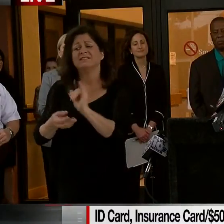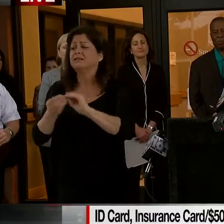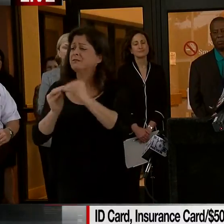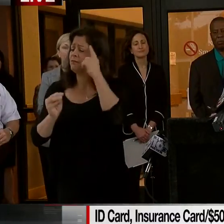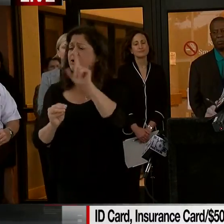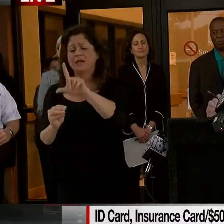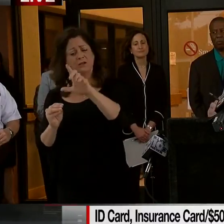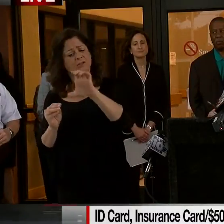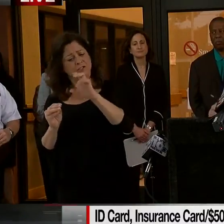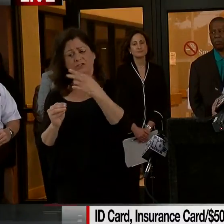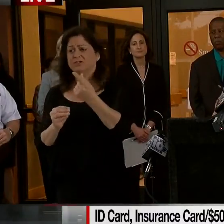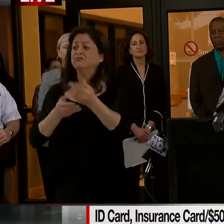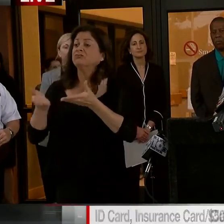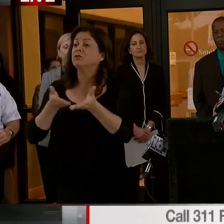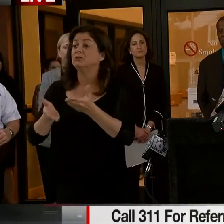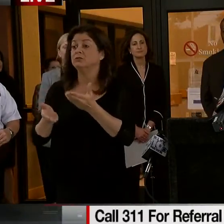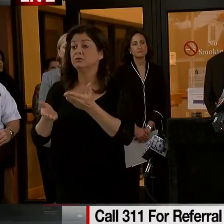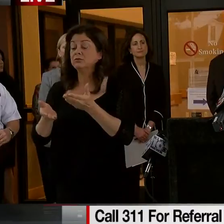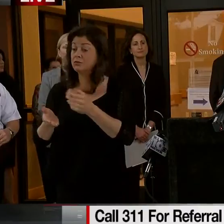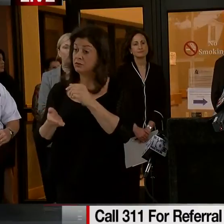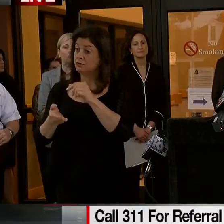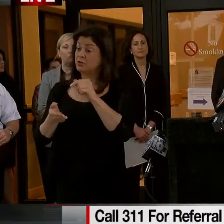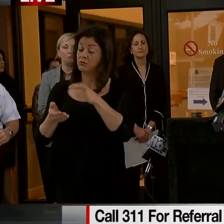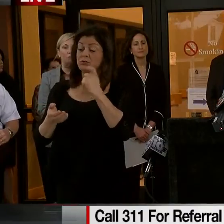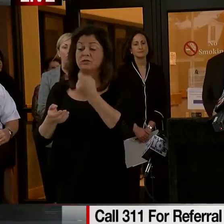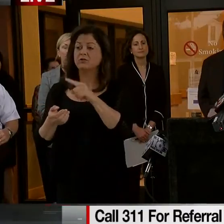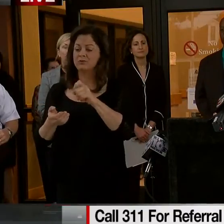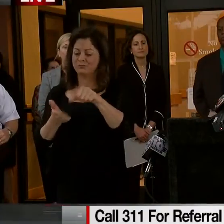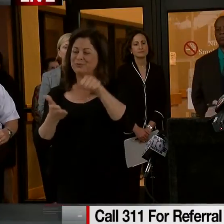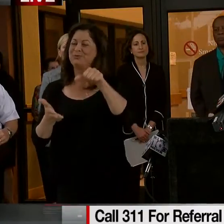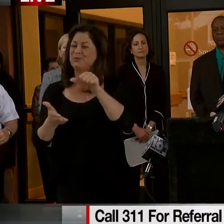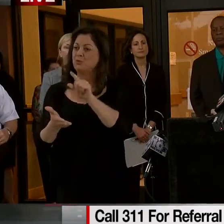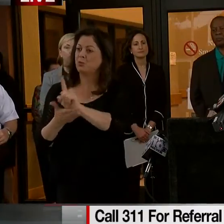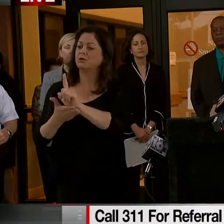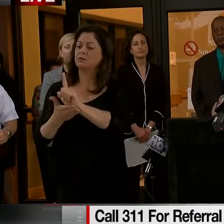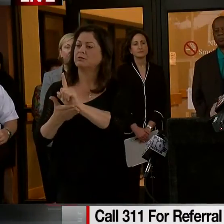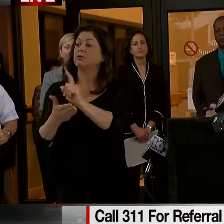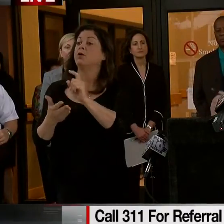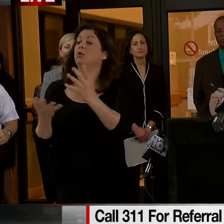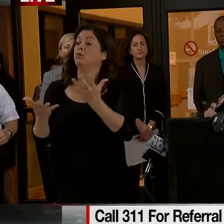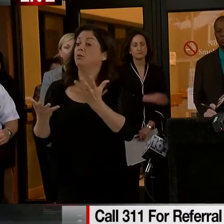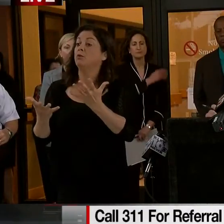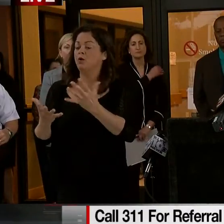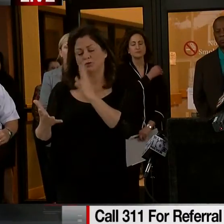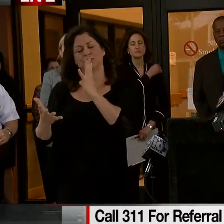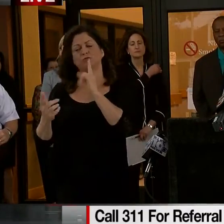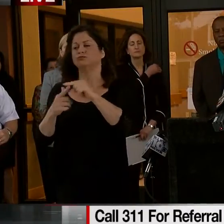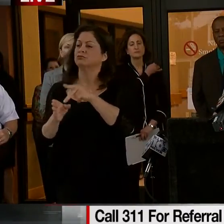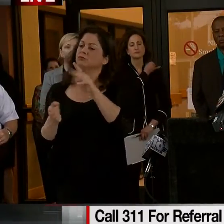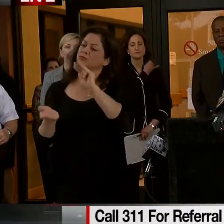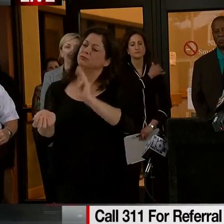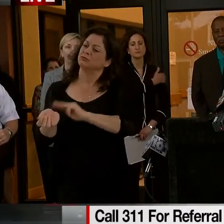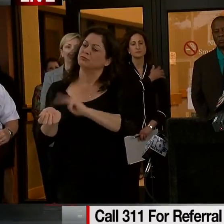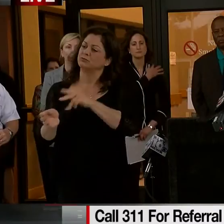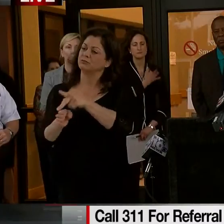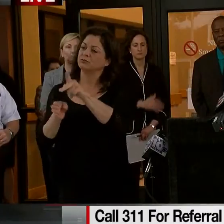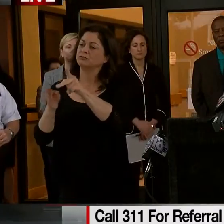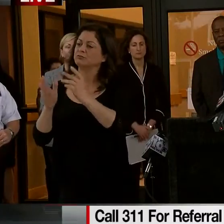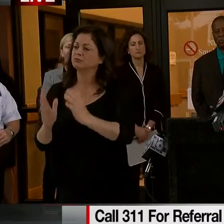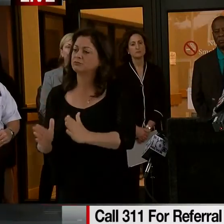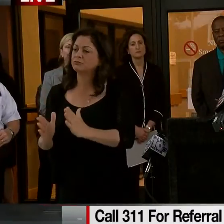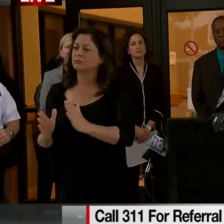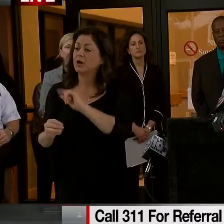dial 1 if you want information or need to speak to a medical professional about COVID-19